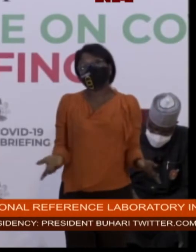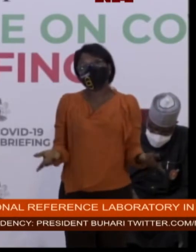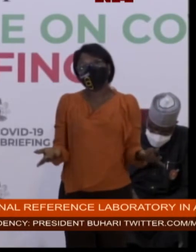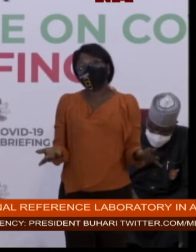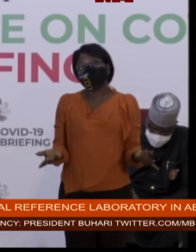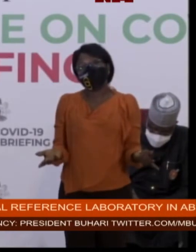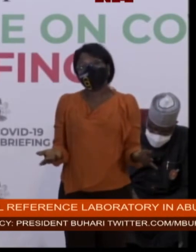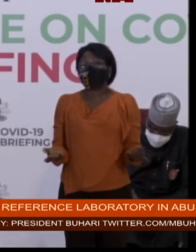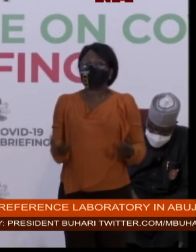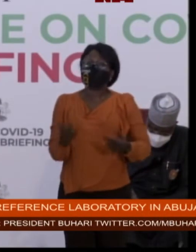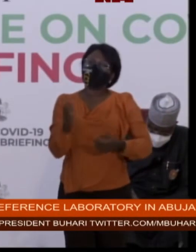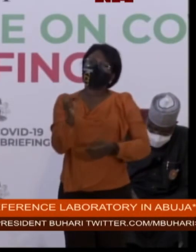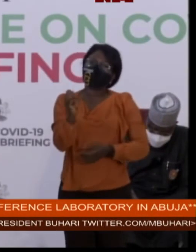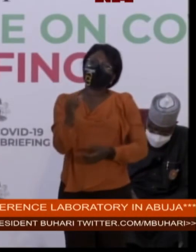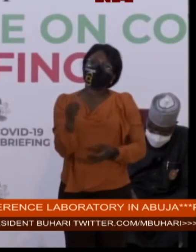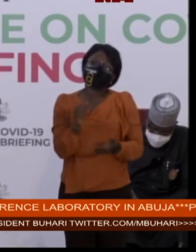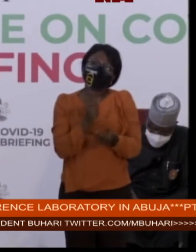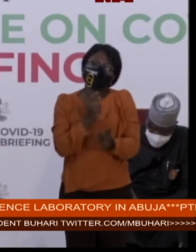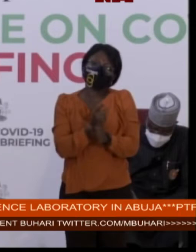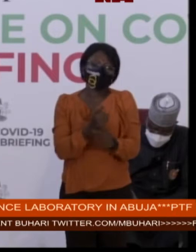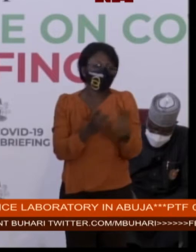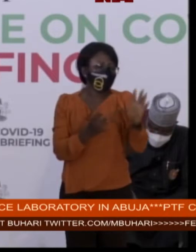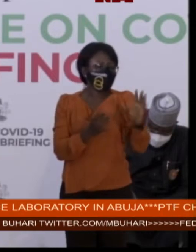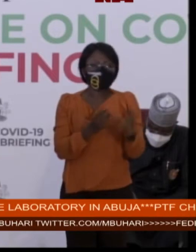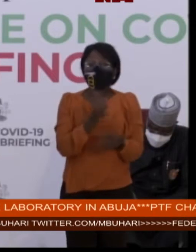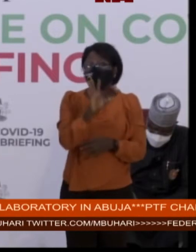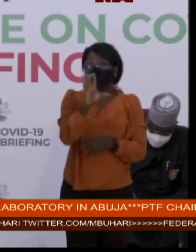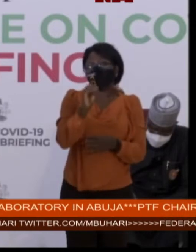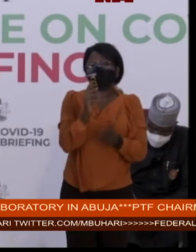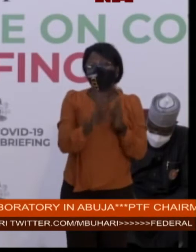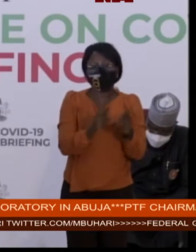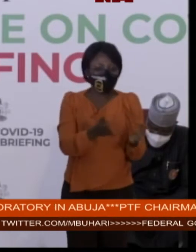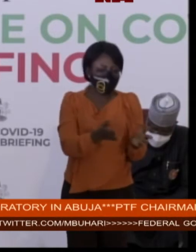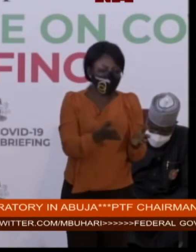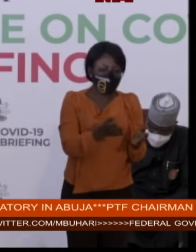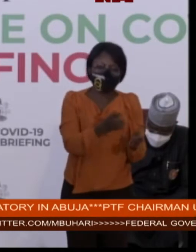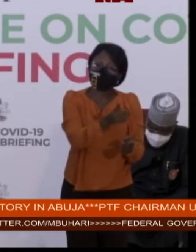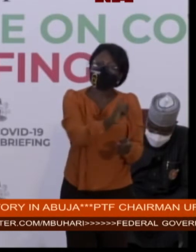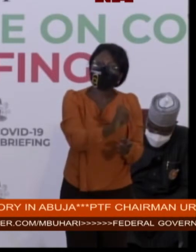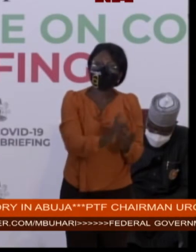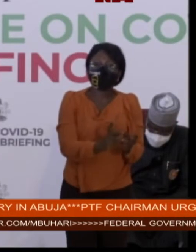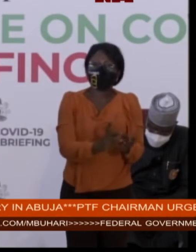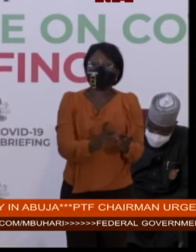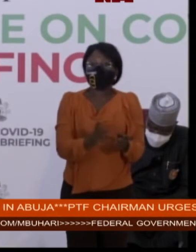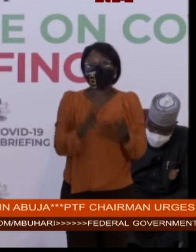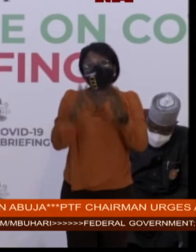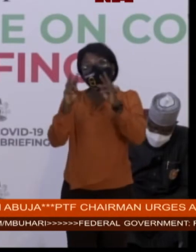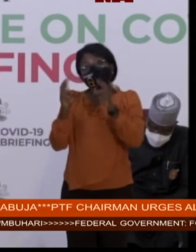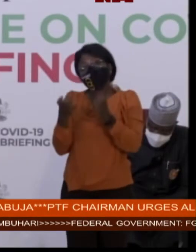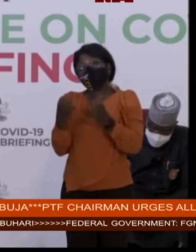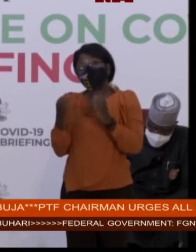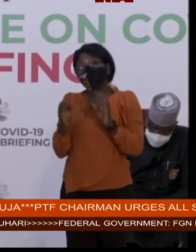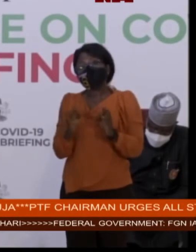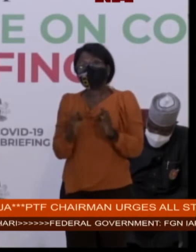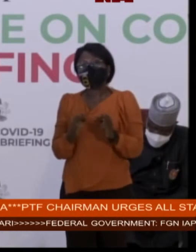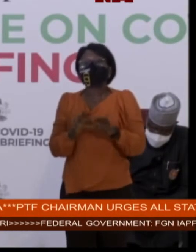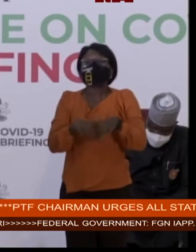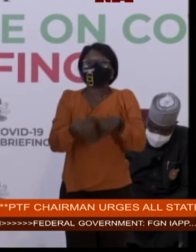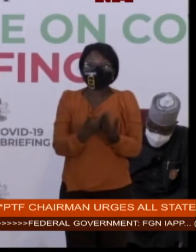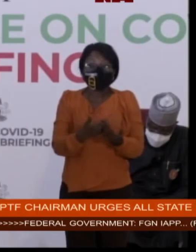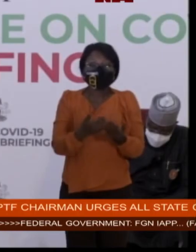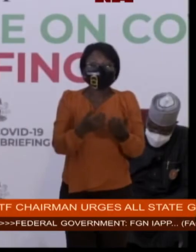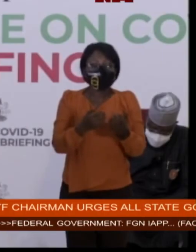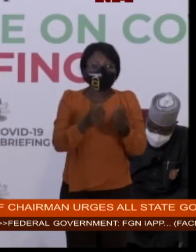about 3 weeks to 4 weeks. So all these issues are there, and of course there is also the issue of a vaccine